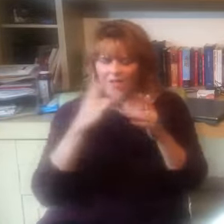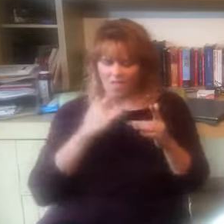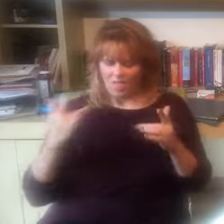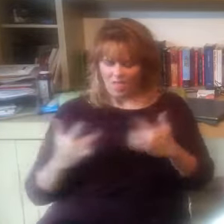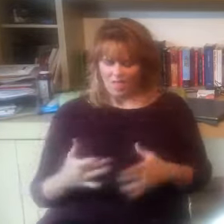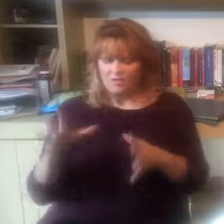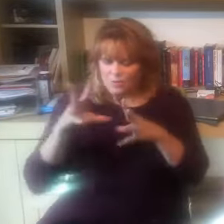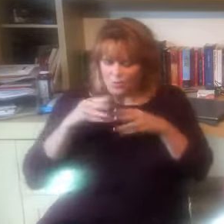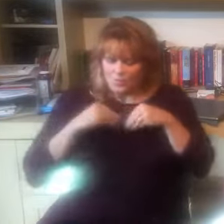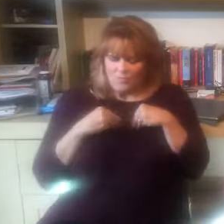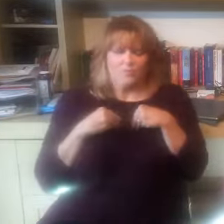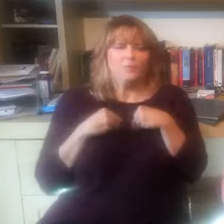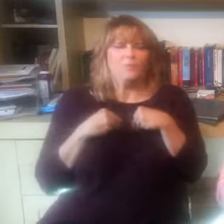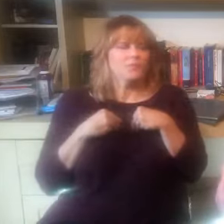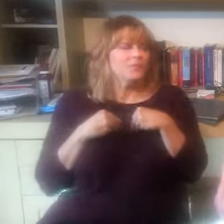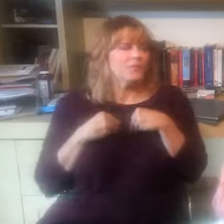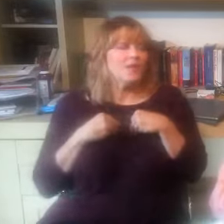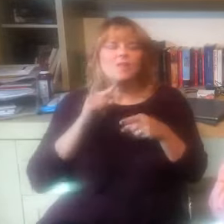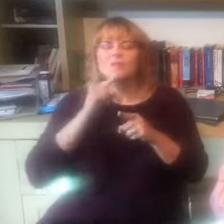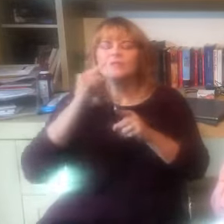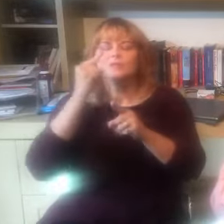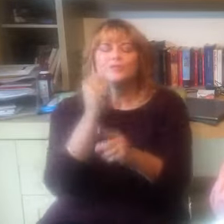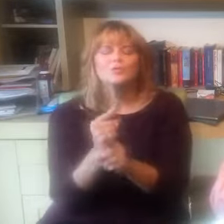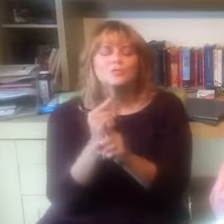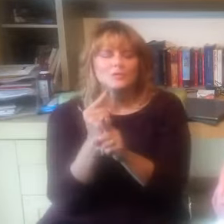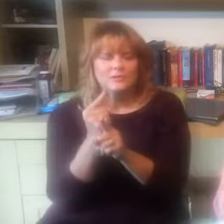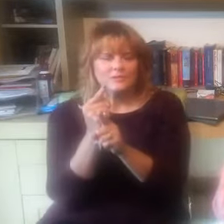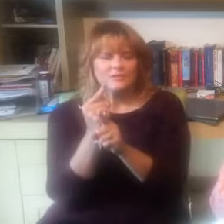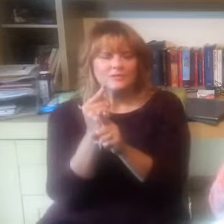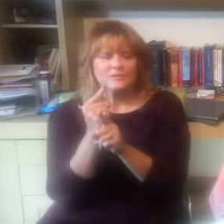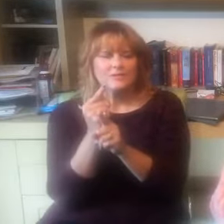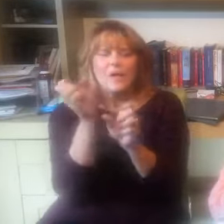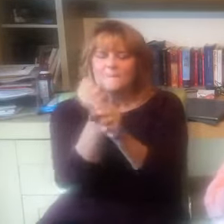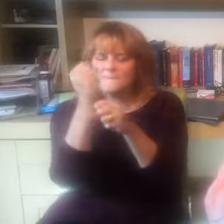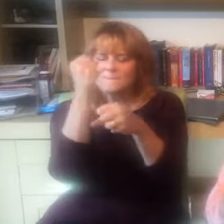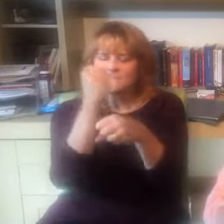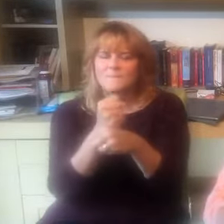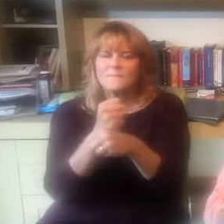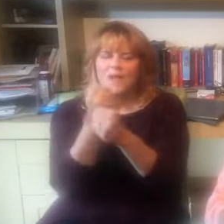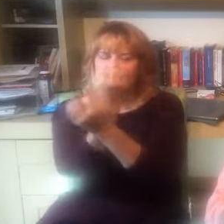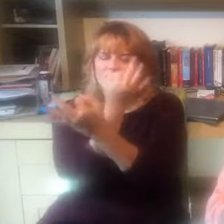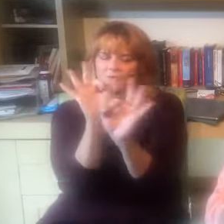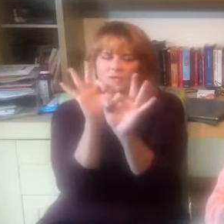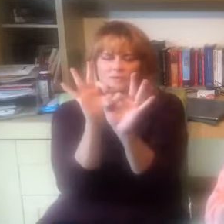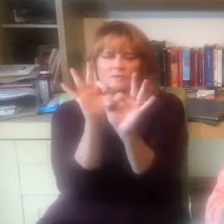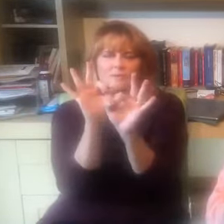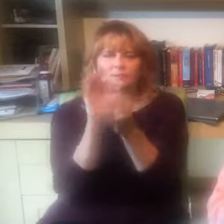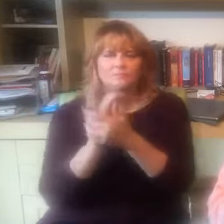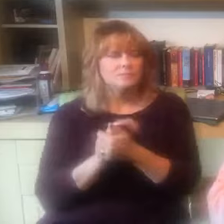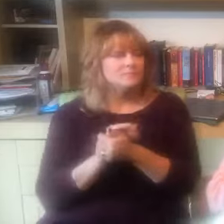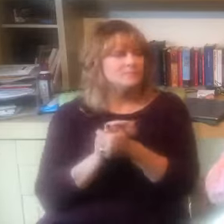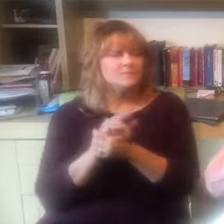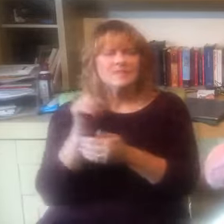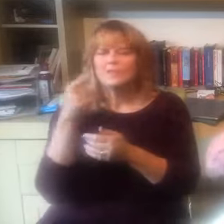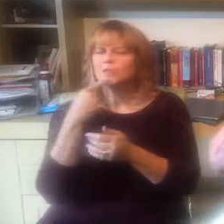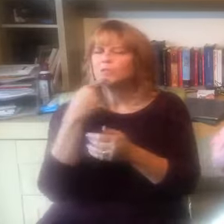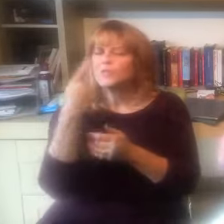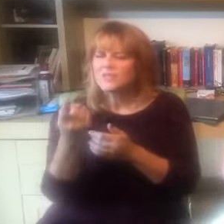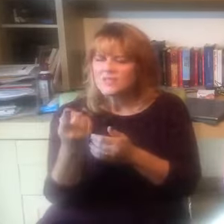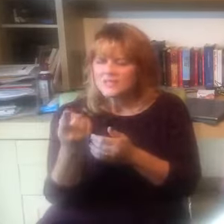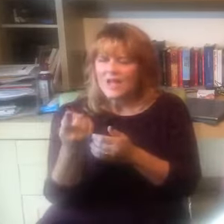to receive the truth that will make them free. You said that if we